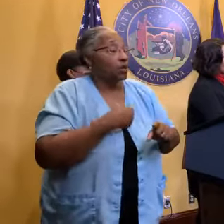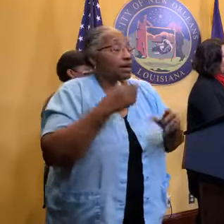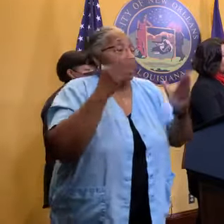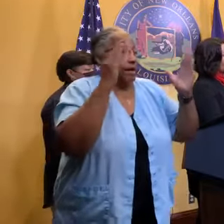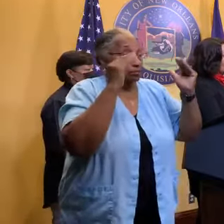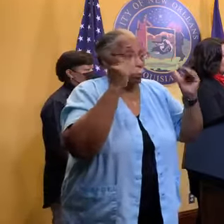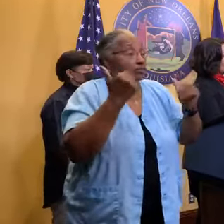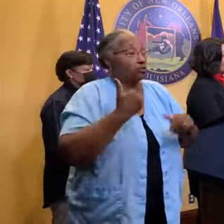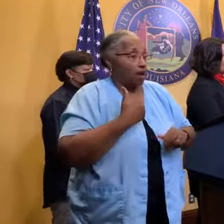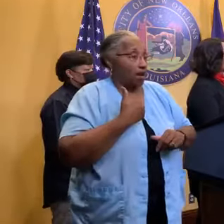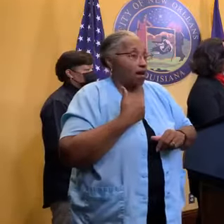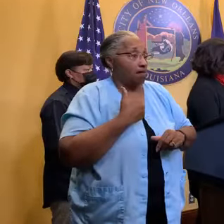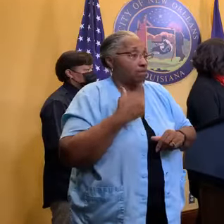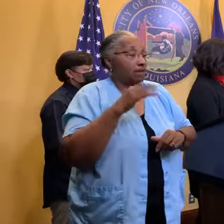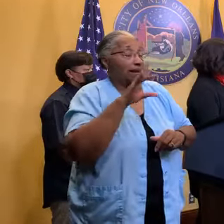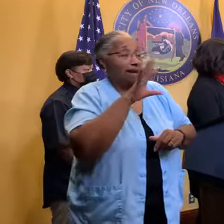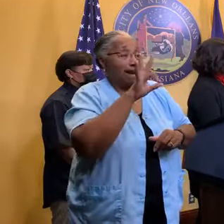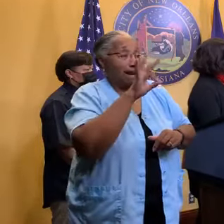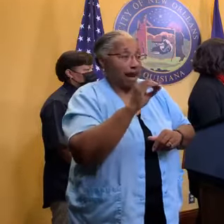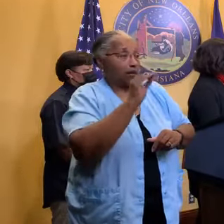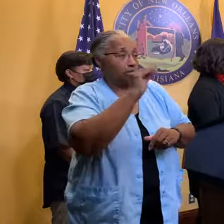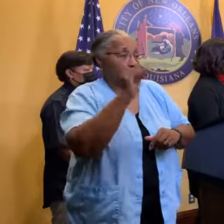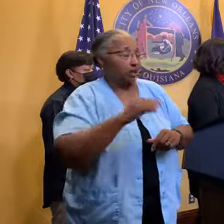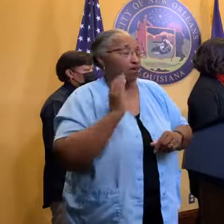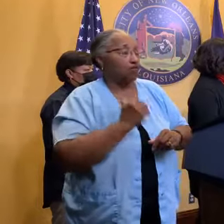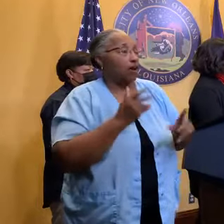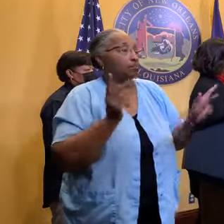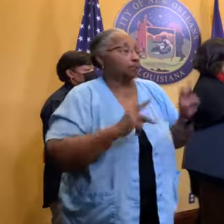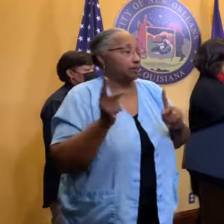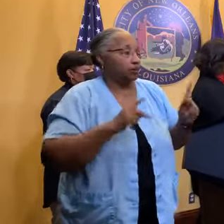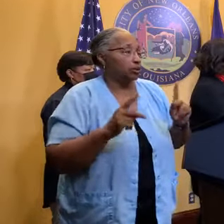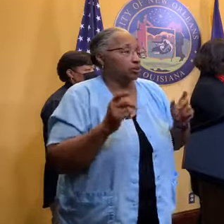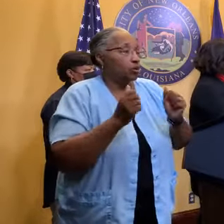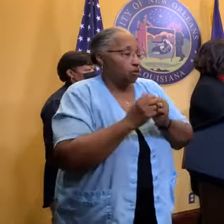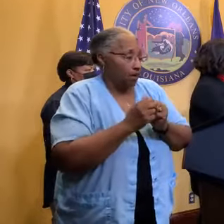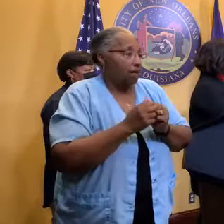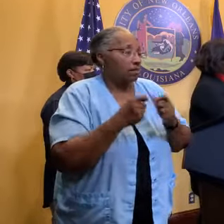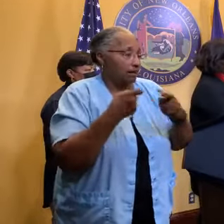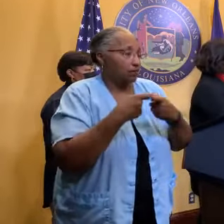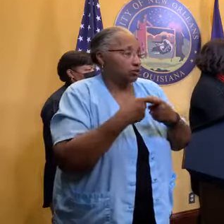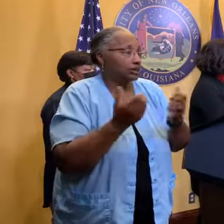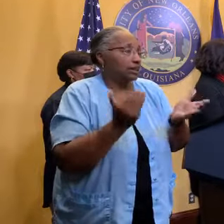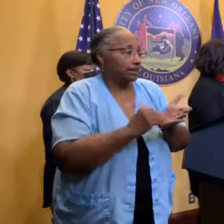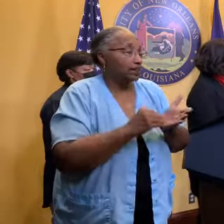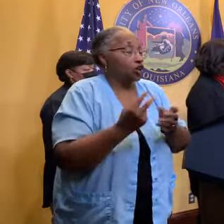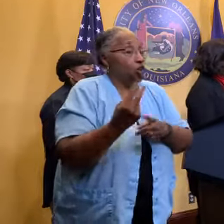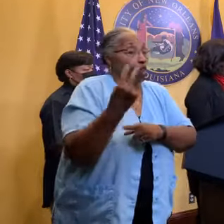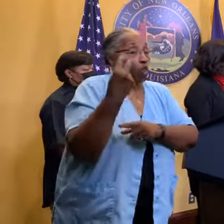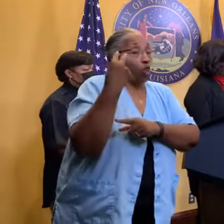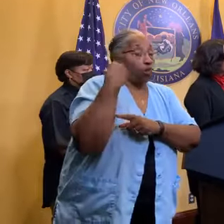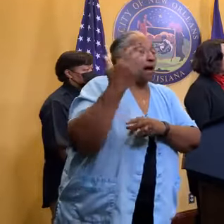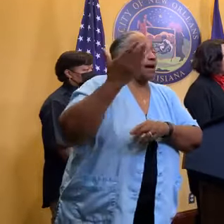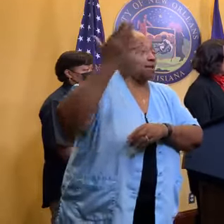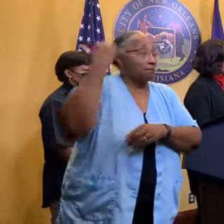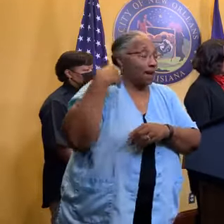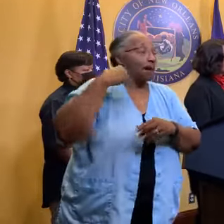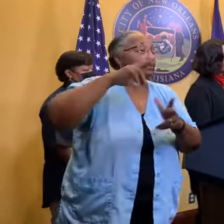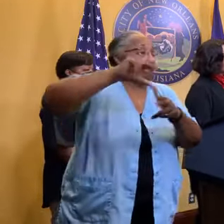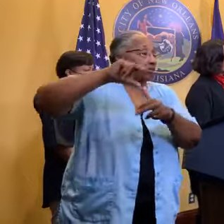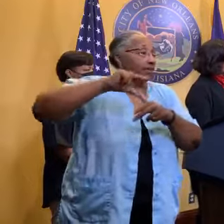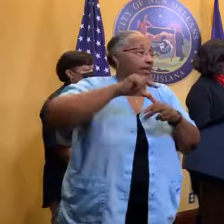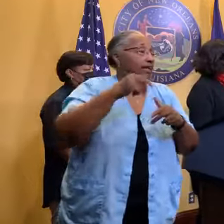on our learnings over the years, going back to Isaac, Cindy. Based on our learnings, we